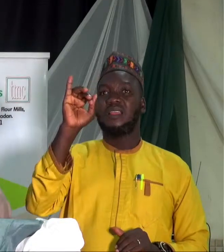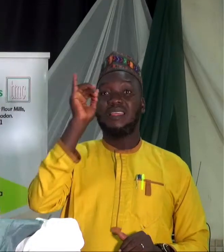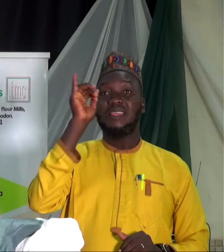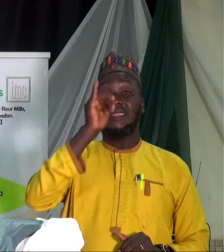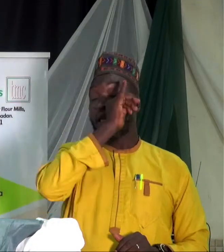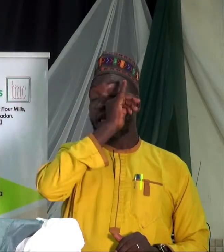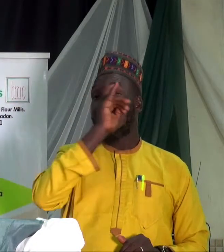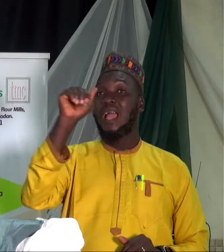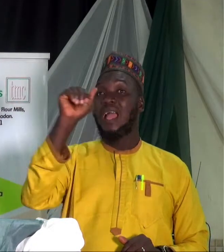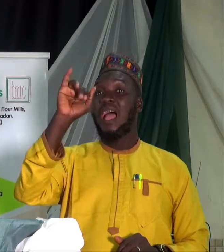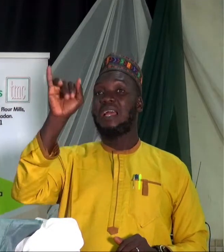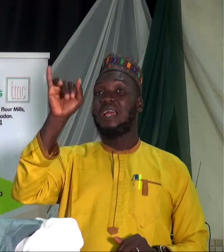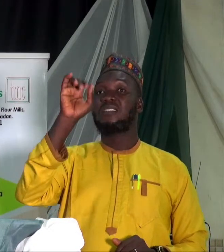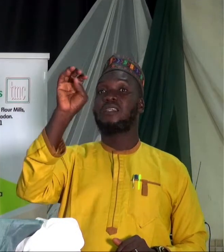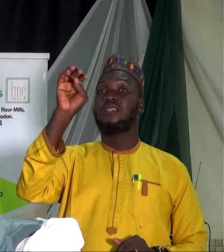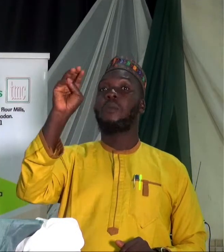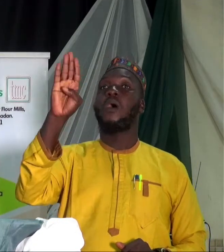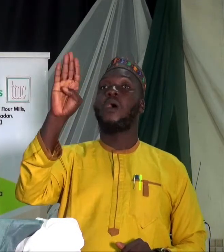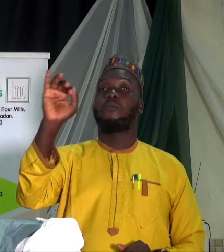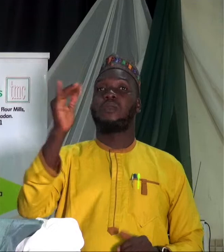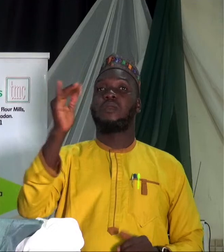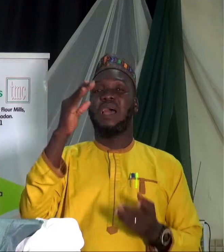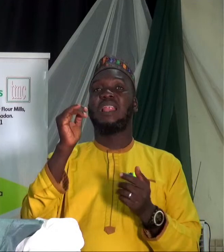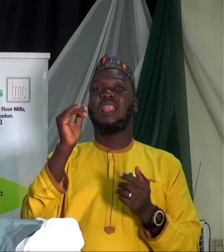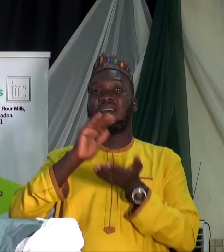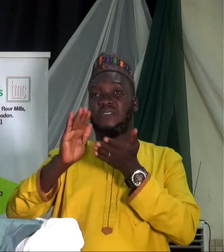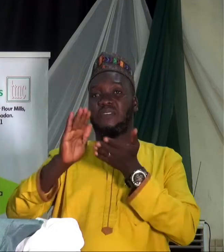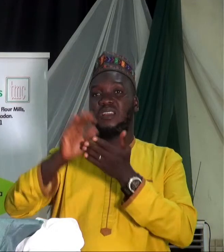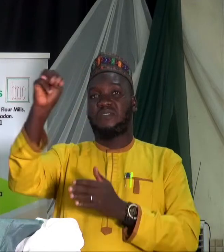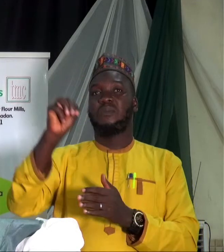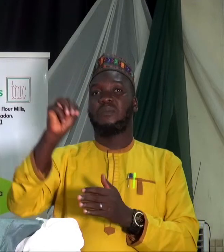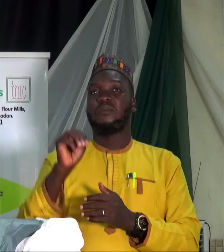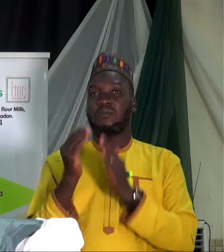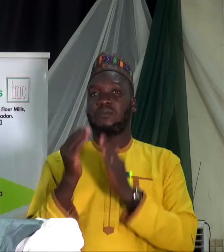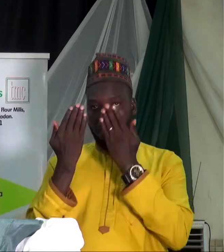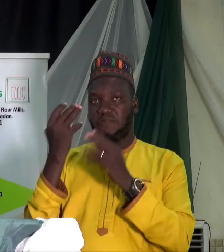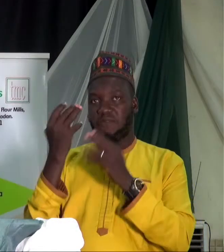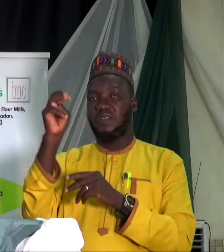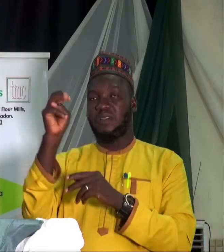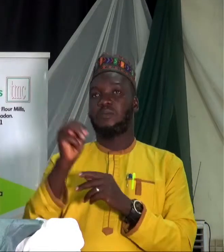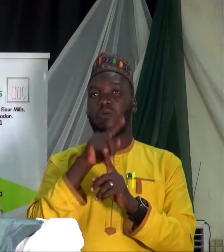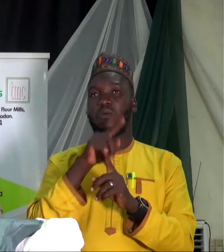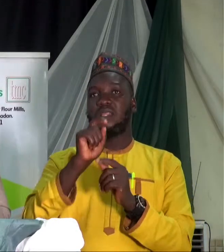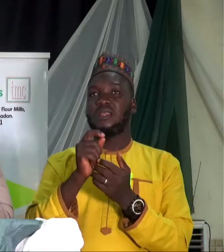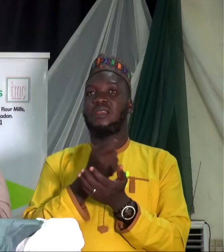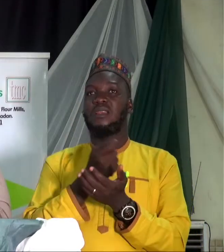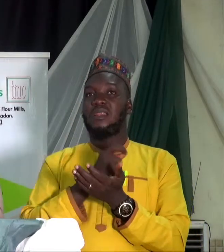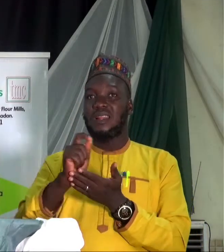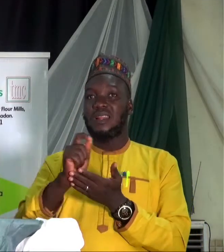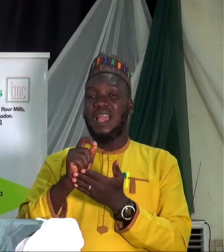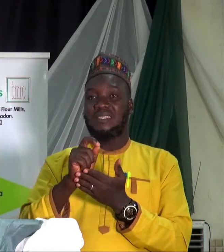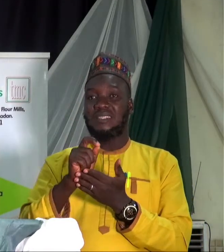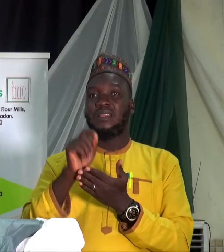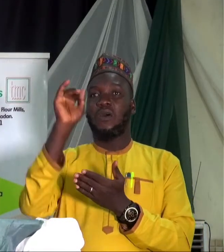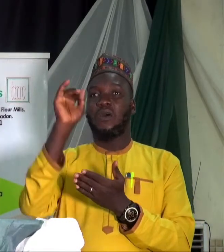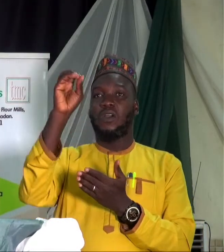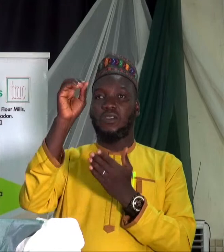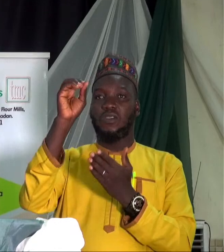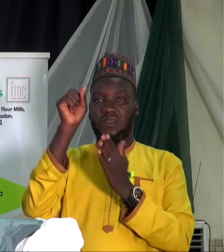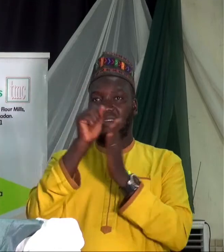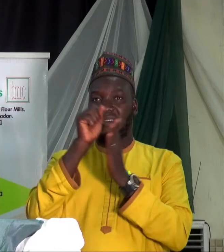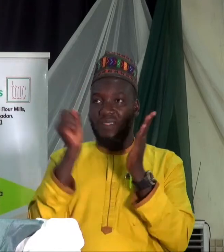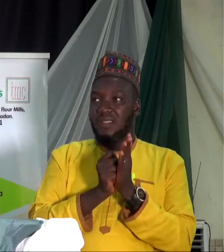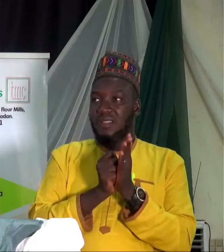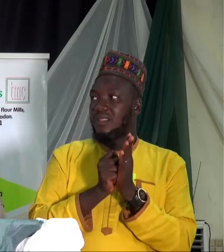ba forunke mo ti sadura fun adari ngba ta nko Oyo state anthem minister ni anthem edun mo la